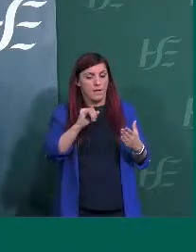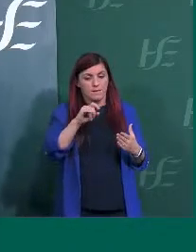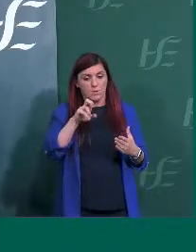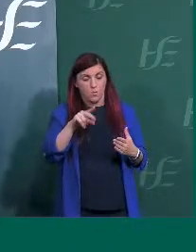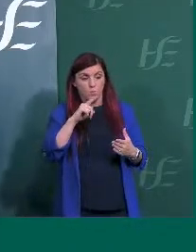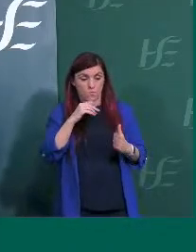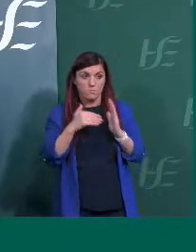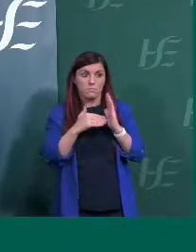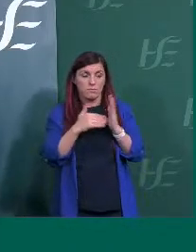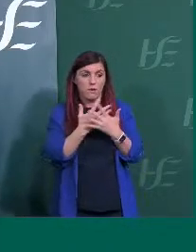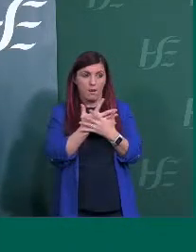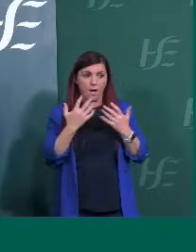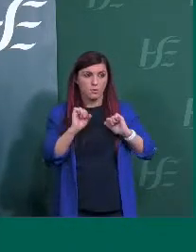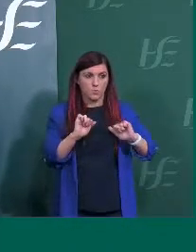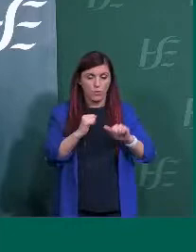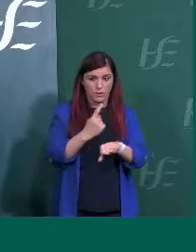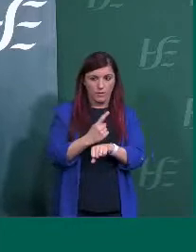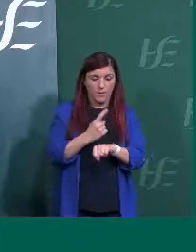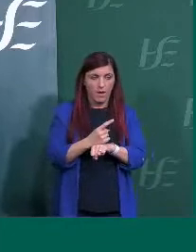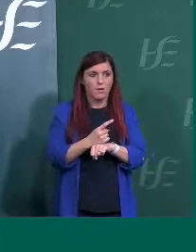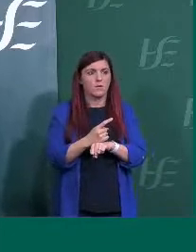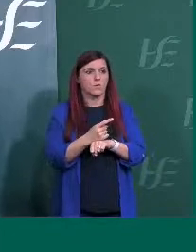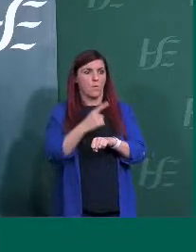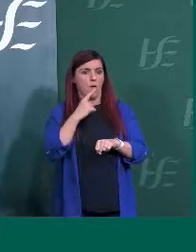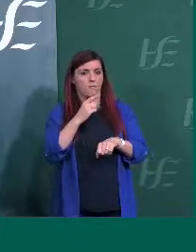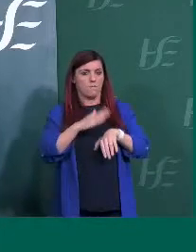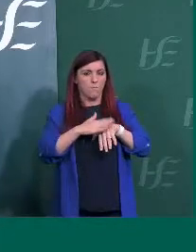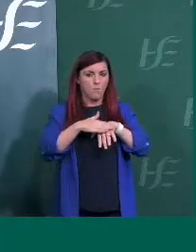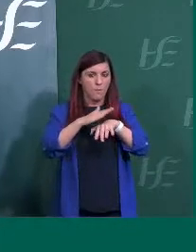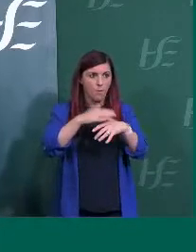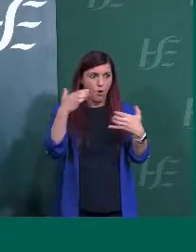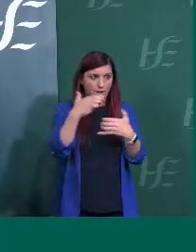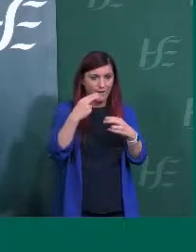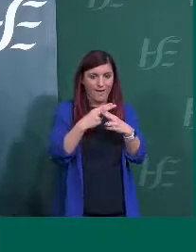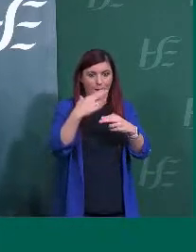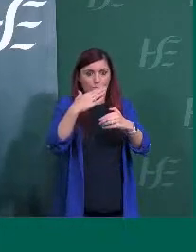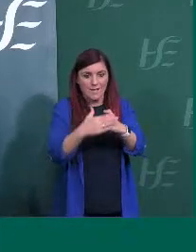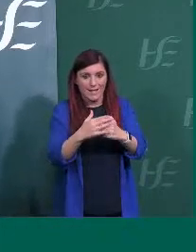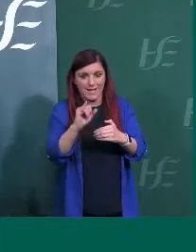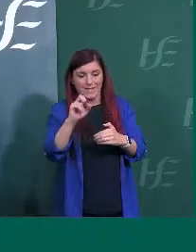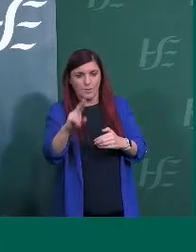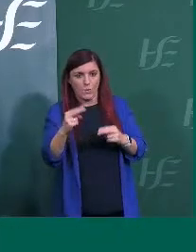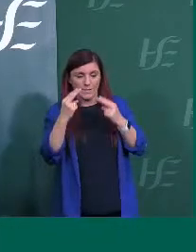considerable pressure, with an increased need for supportive care outside intensive care settings.